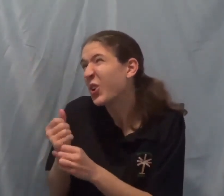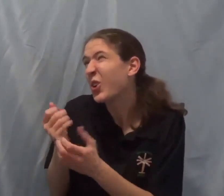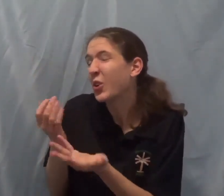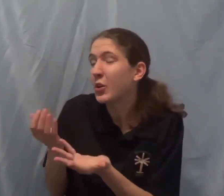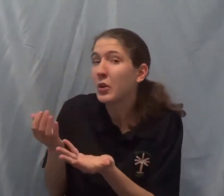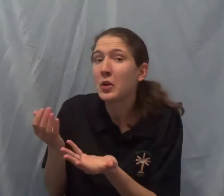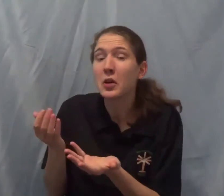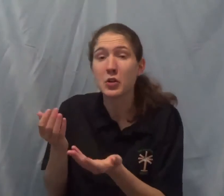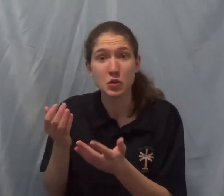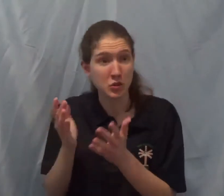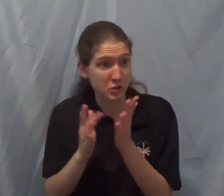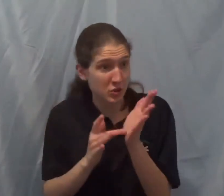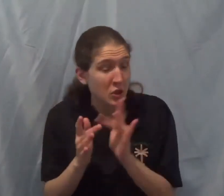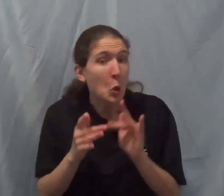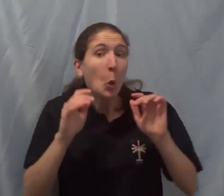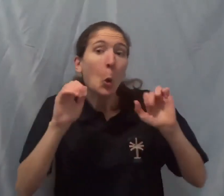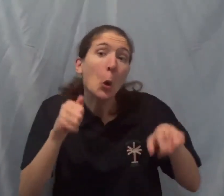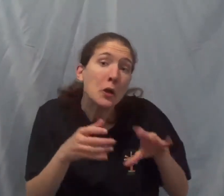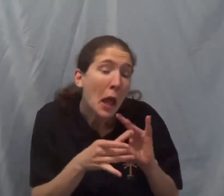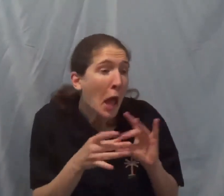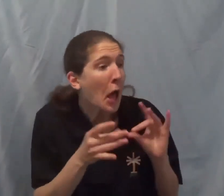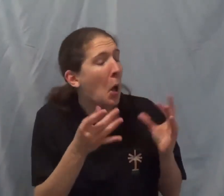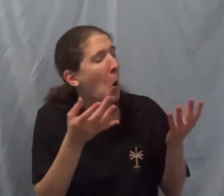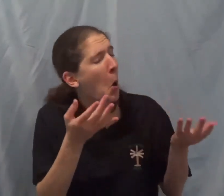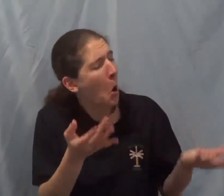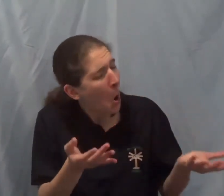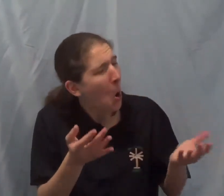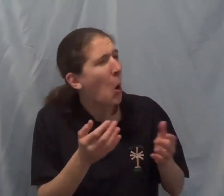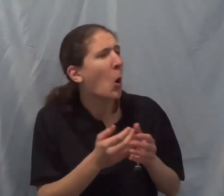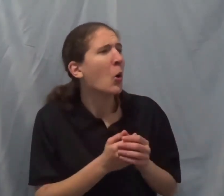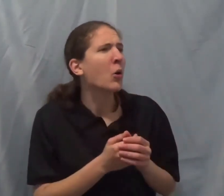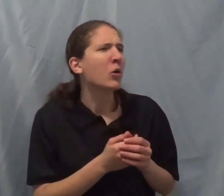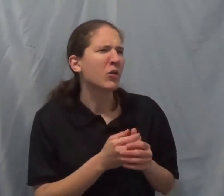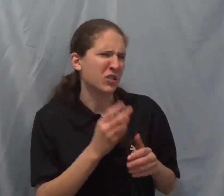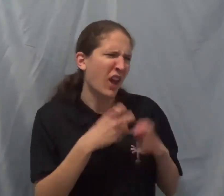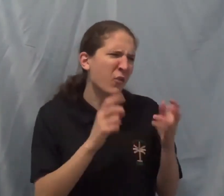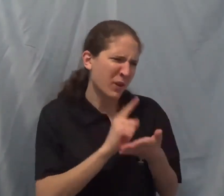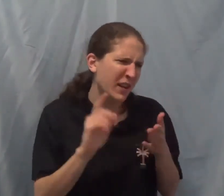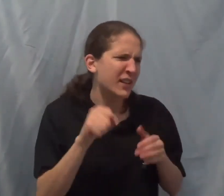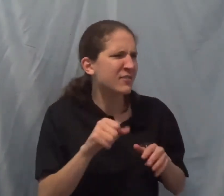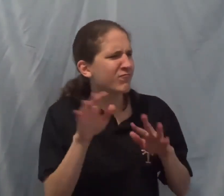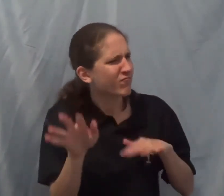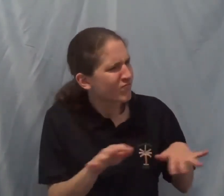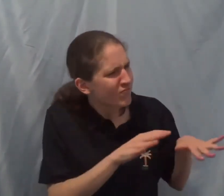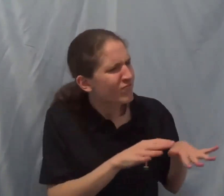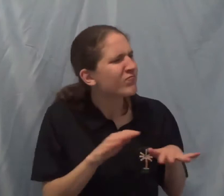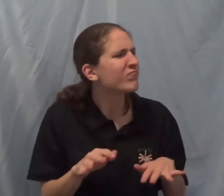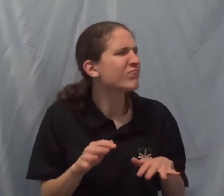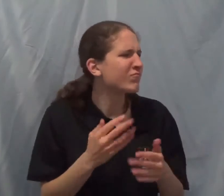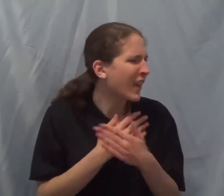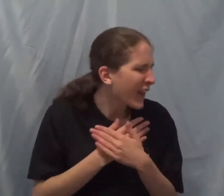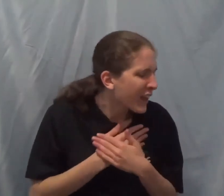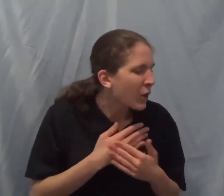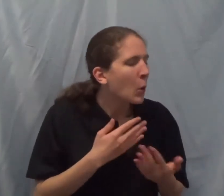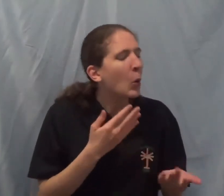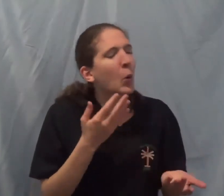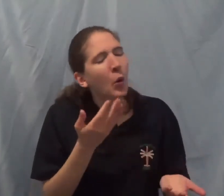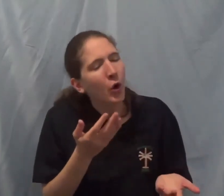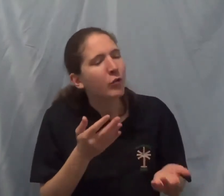up. Or let's hang out. He says, go to the apostles and tell them, I'll meet them in Galilee. Get the